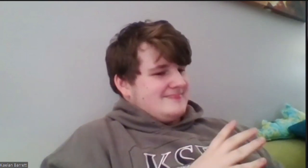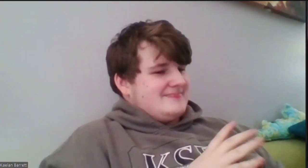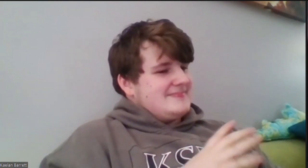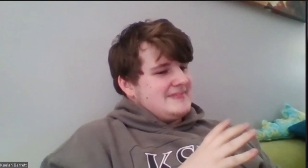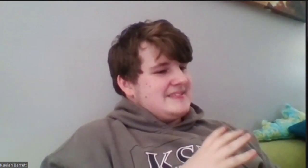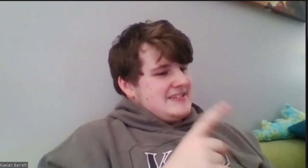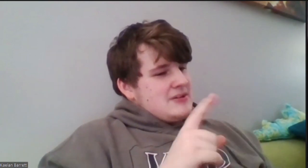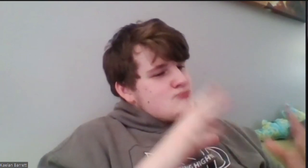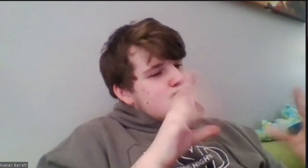stuff.